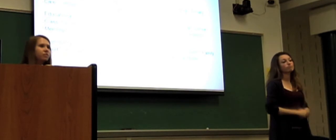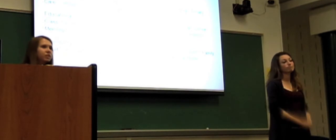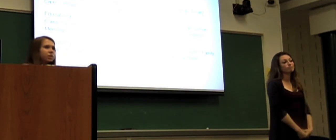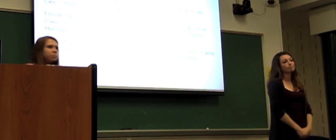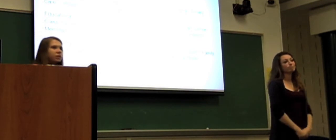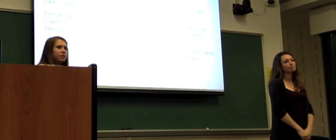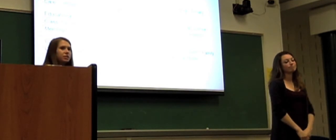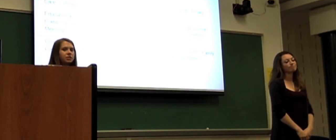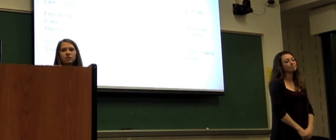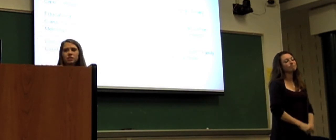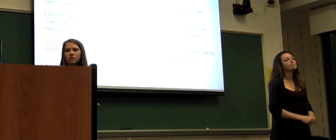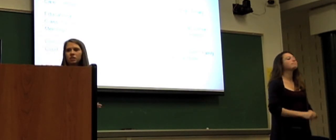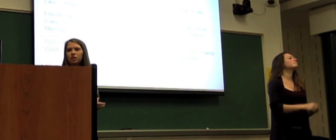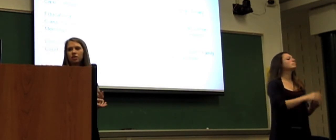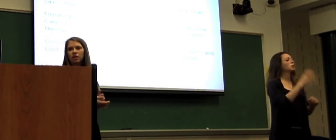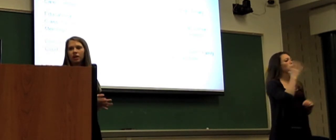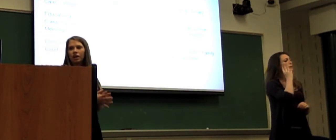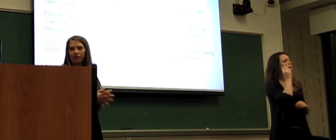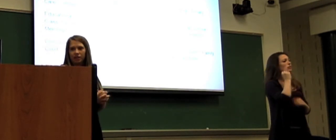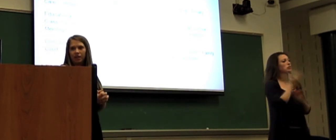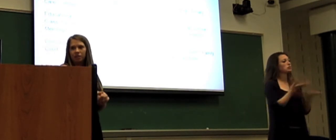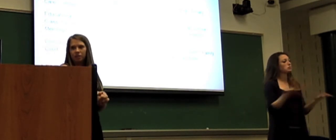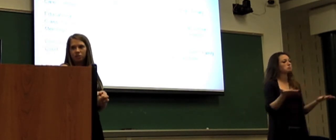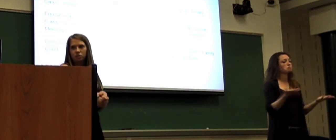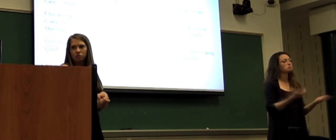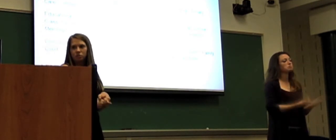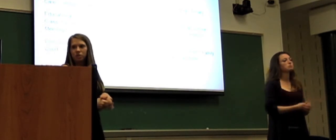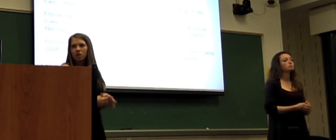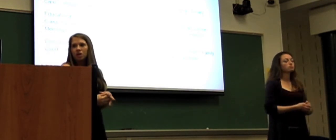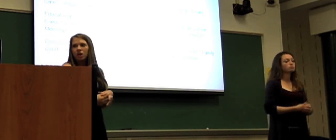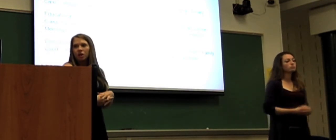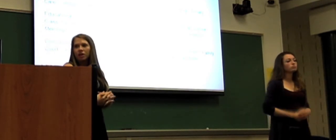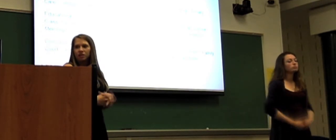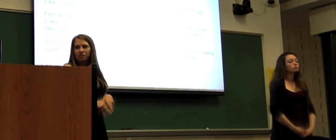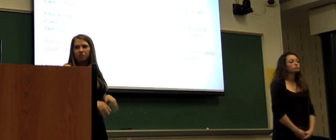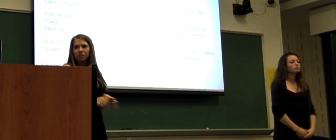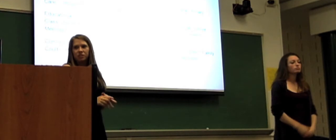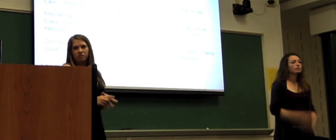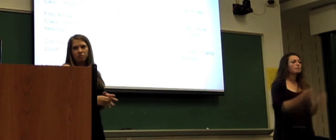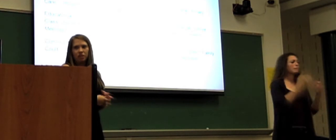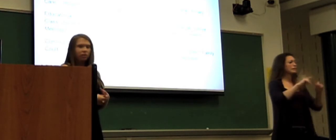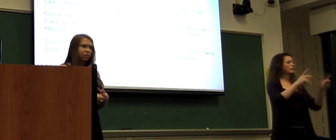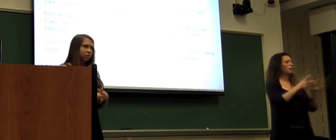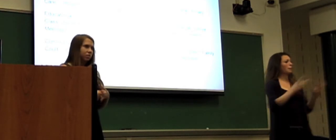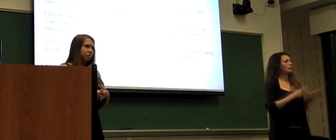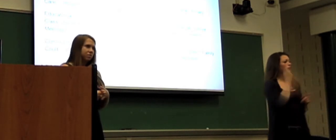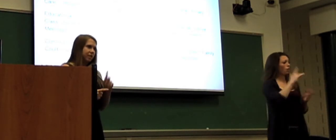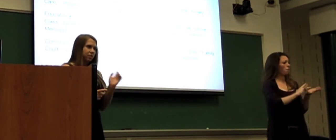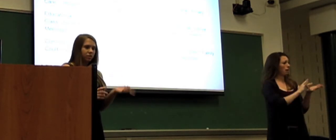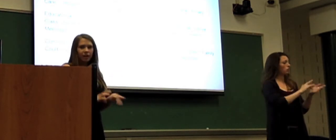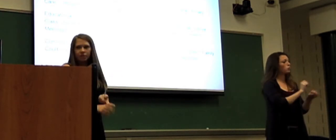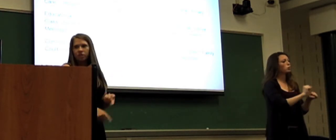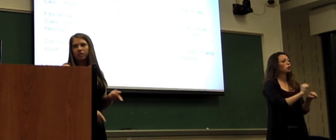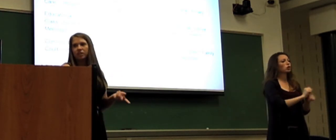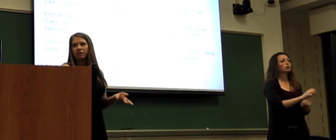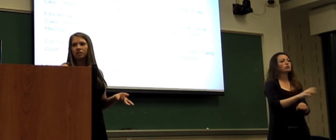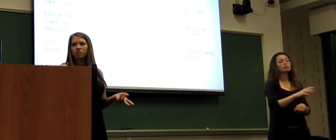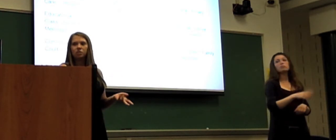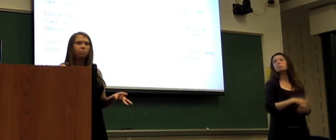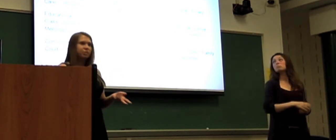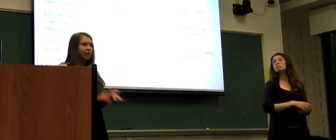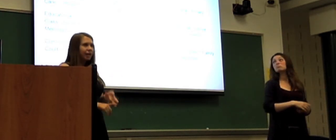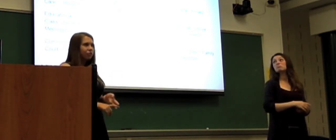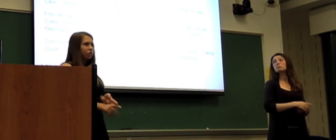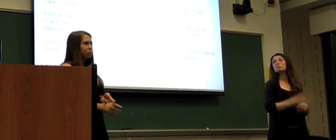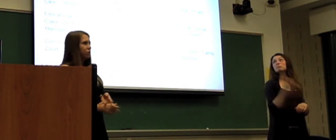407.75. Some different experiences that I got. I went to a lot of different places for medical, neurologic. I did